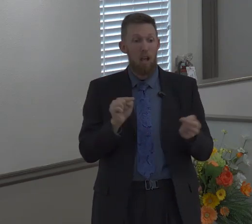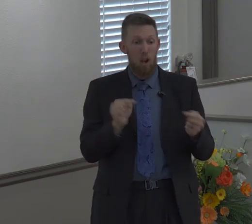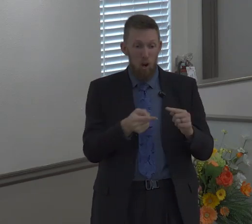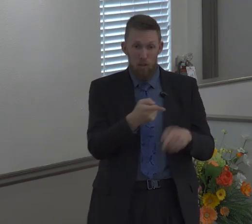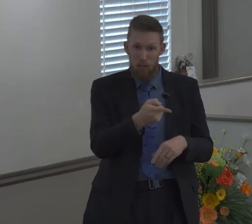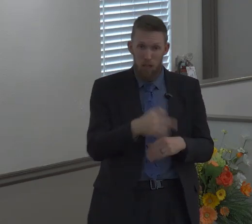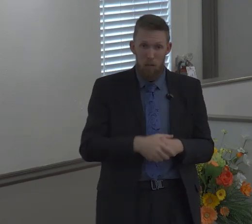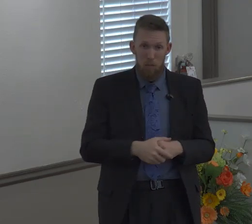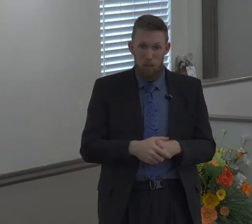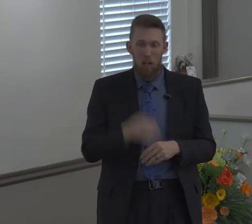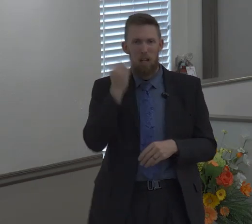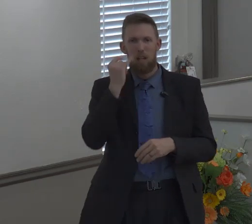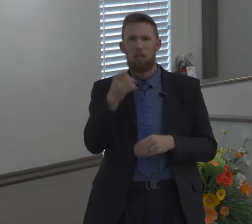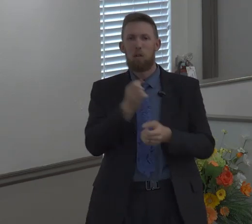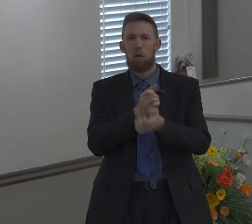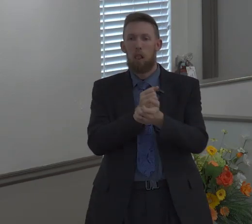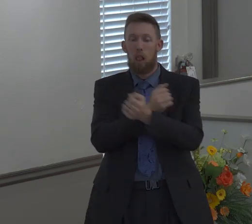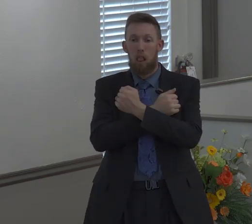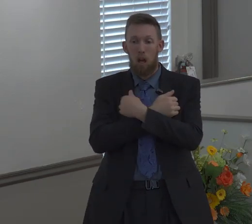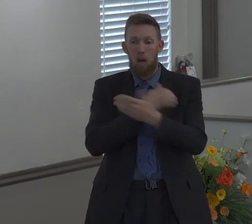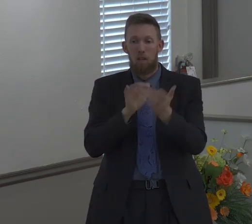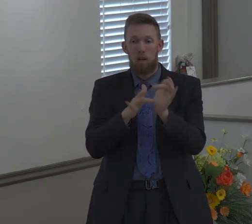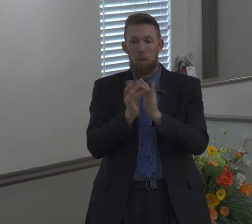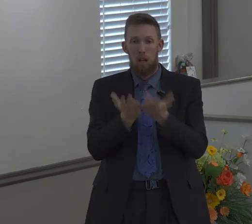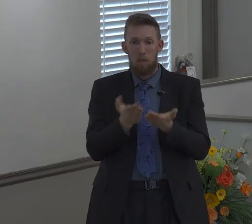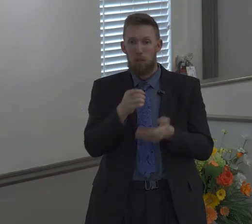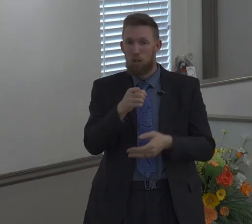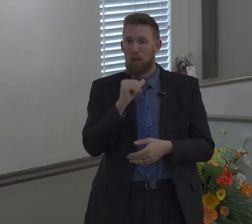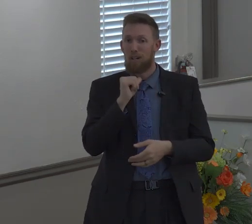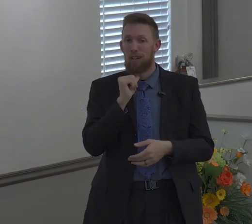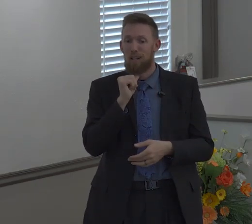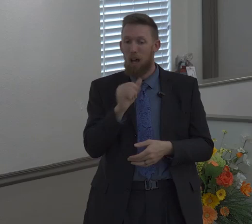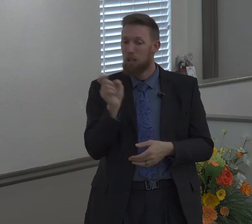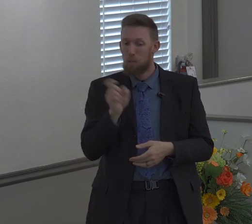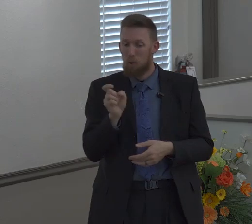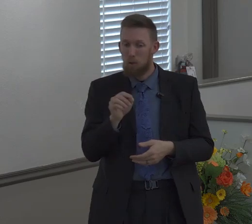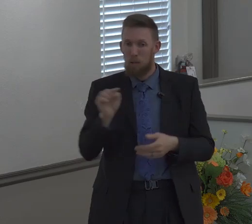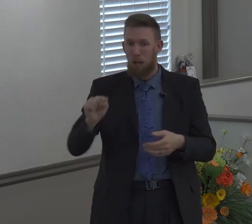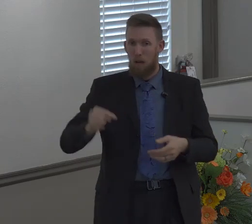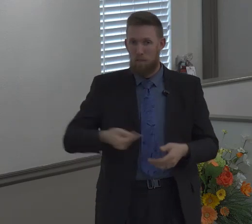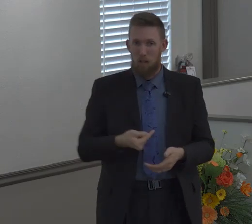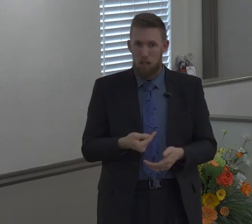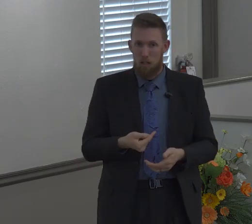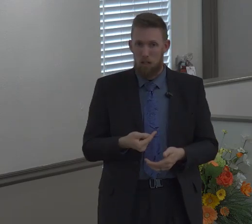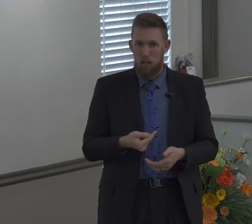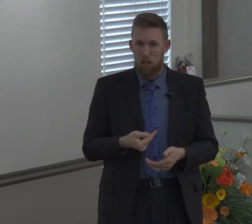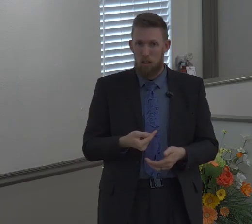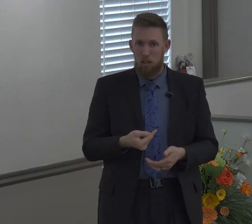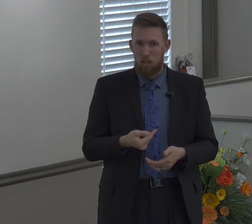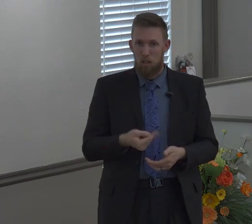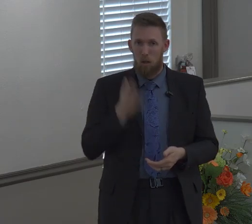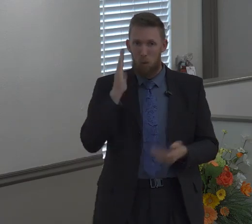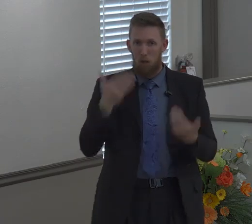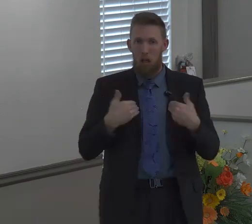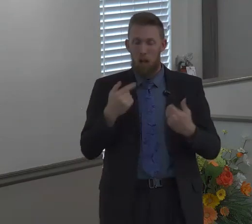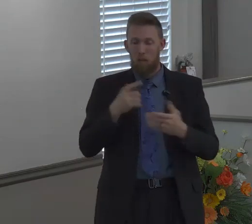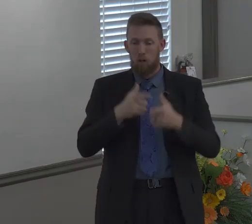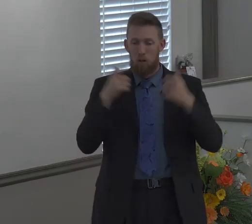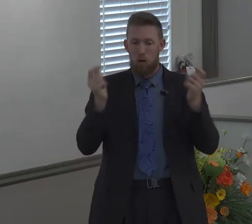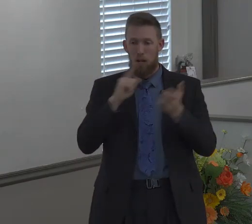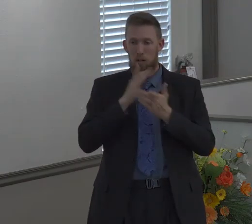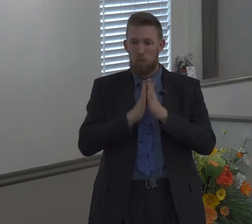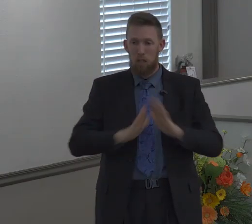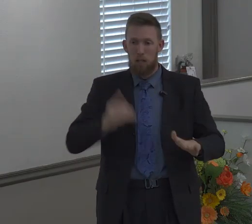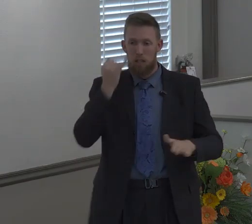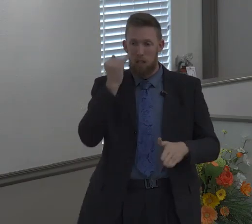should get offended. If you love that Bible, the Bible says in Psalm 119:165, great peace have they that